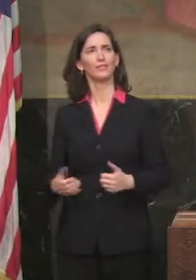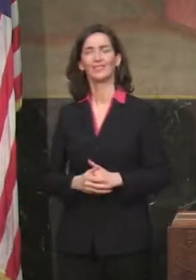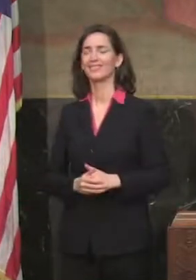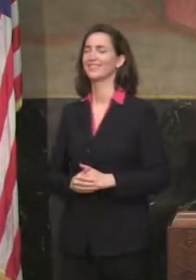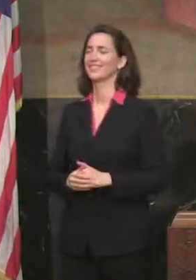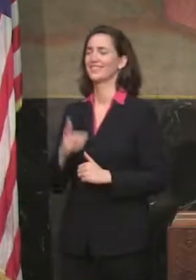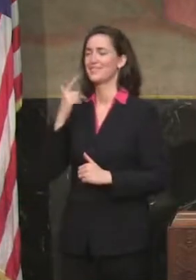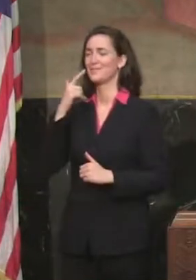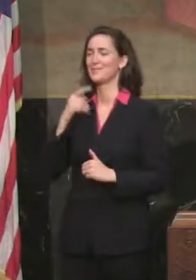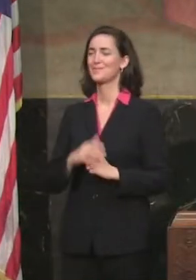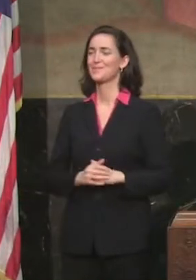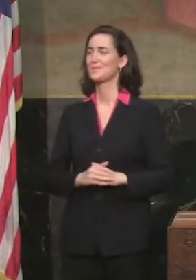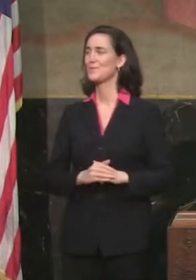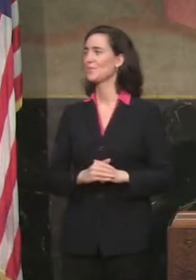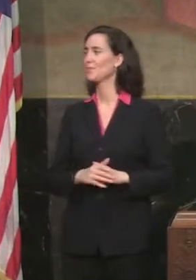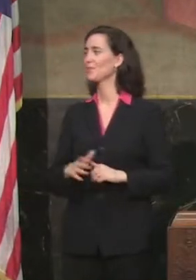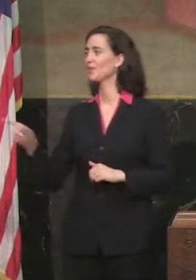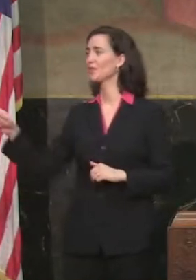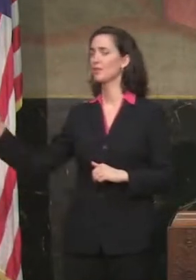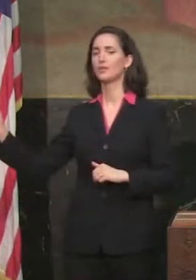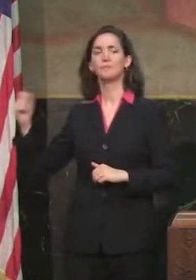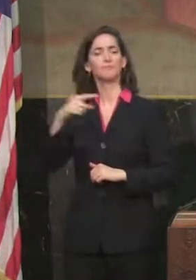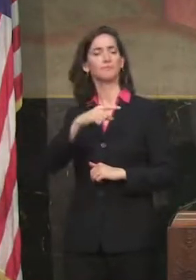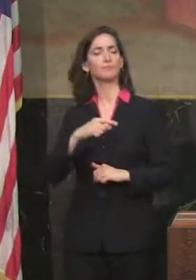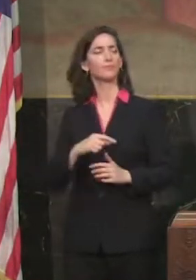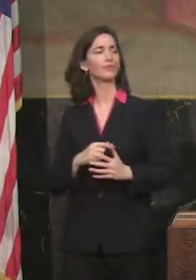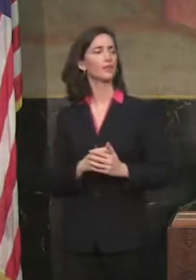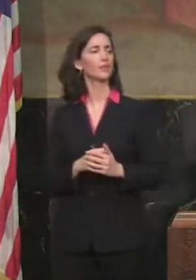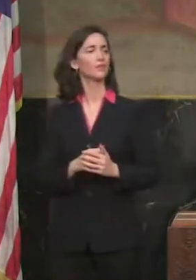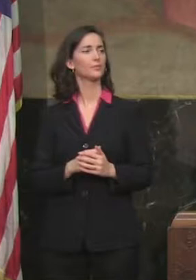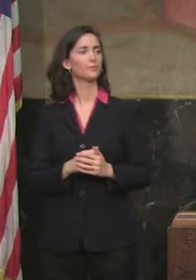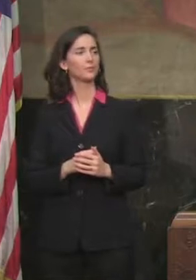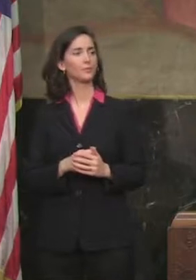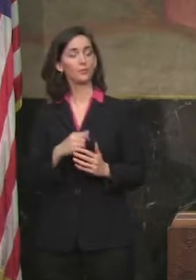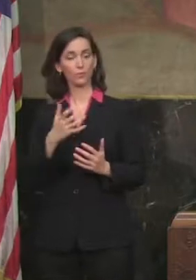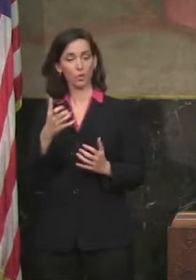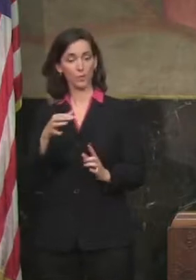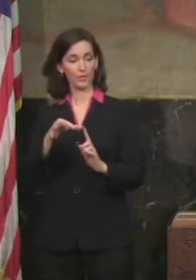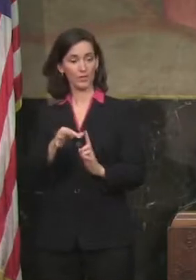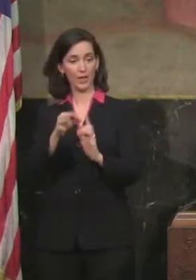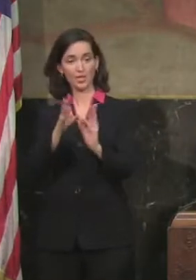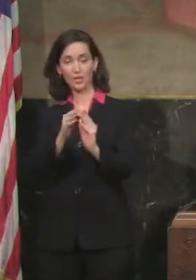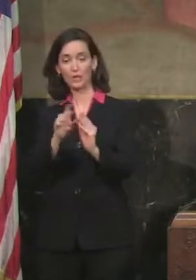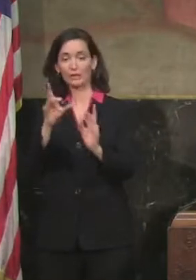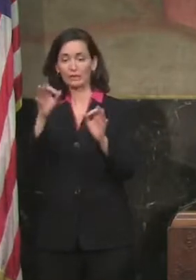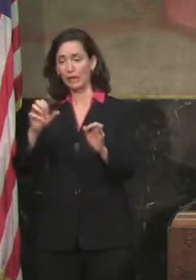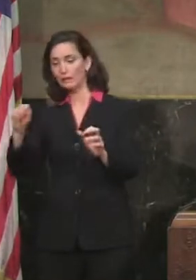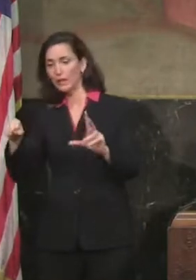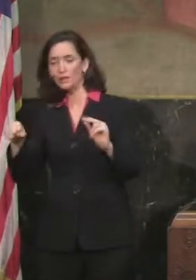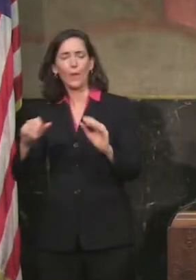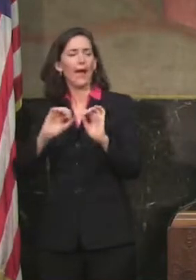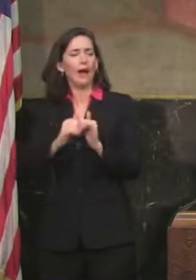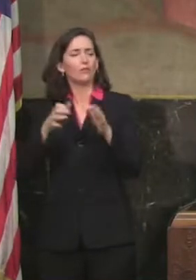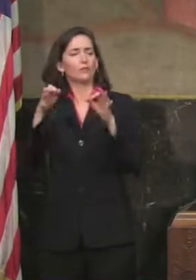one. Look, beg pardon? What do you need to see? Oh, well,